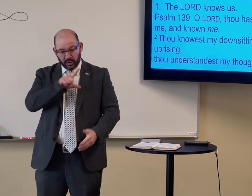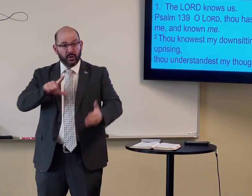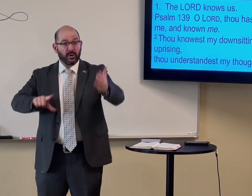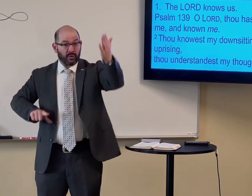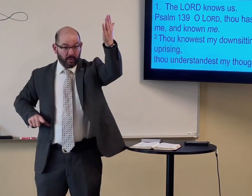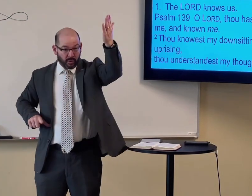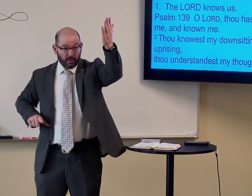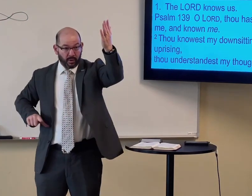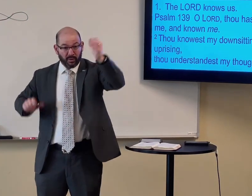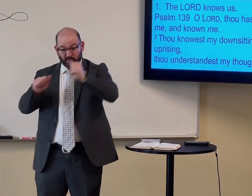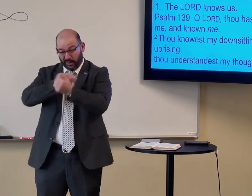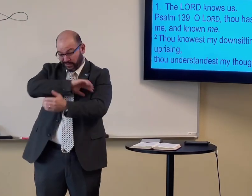Trust in the Lord